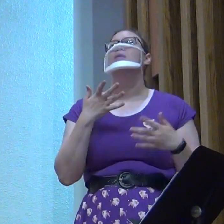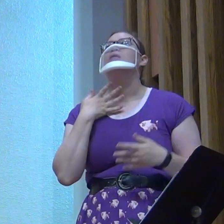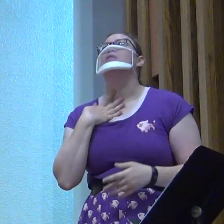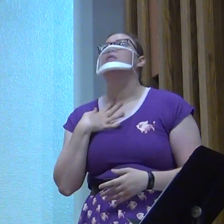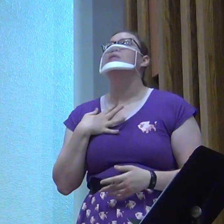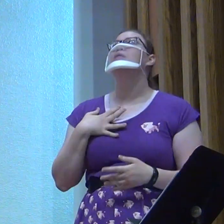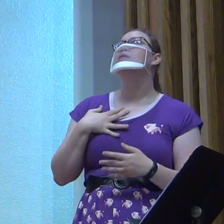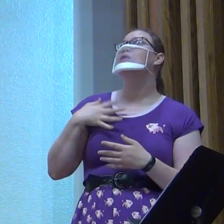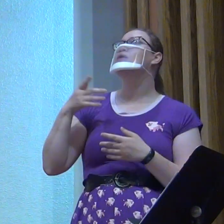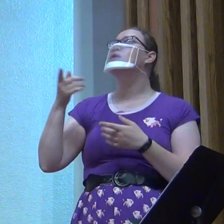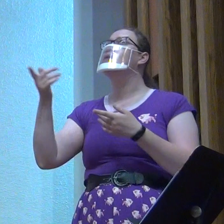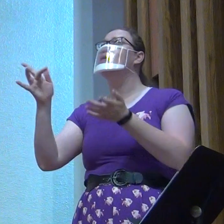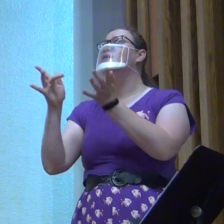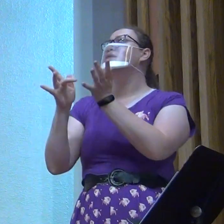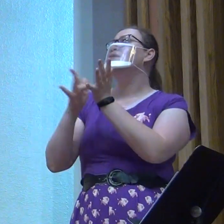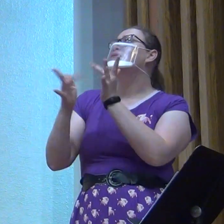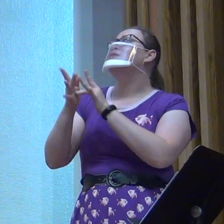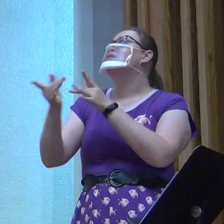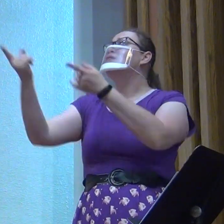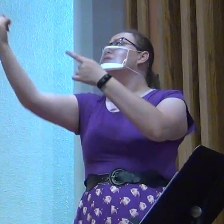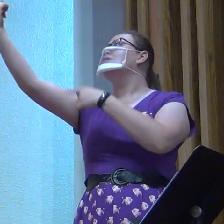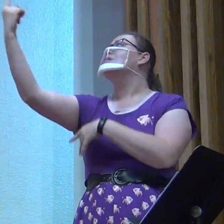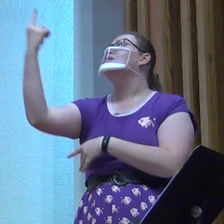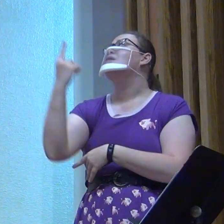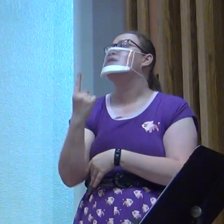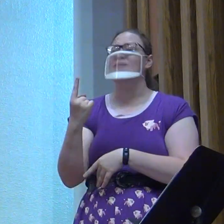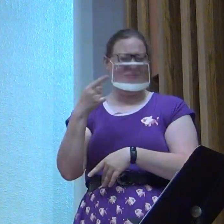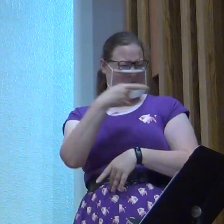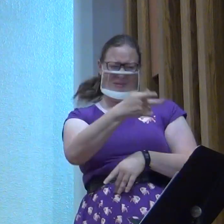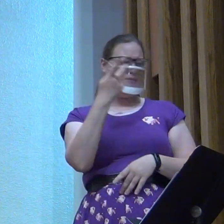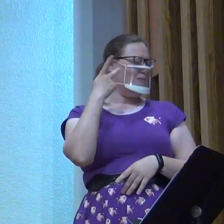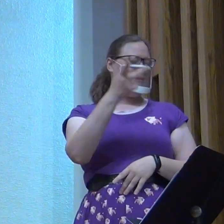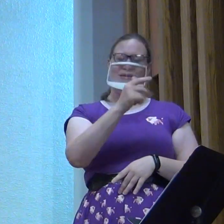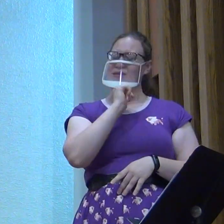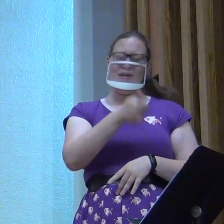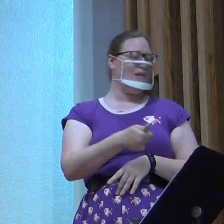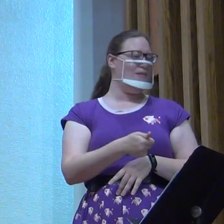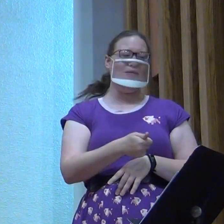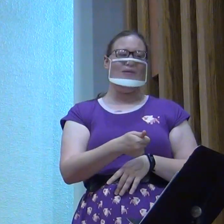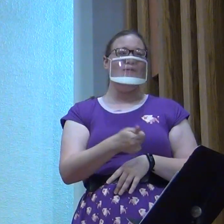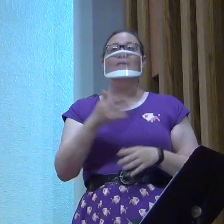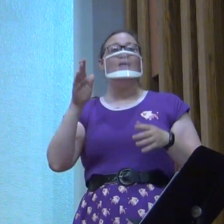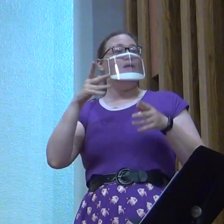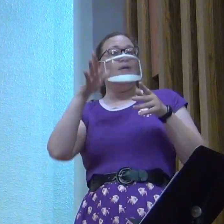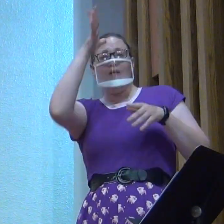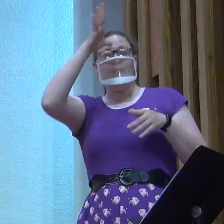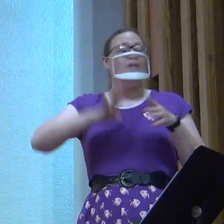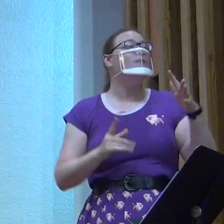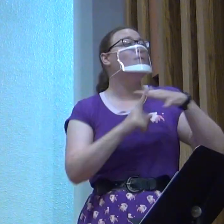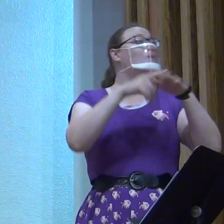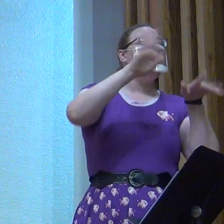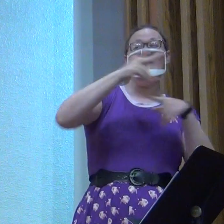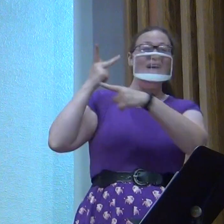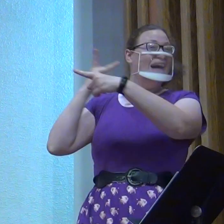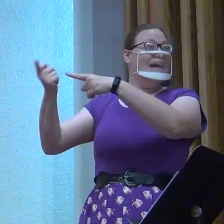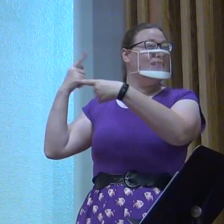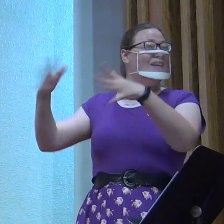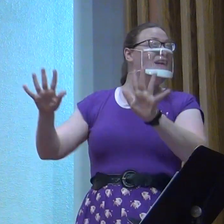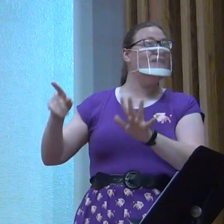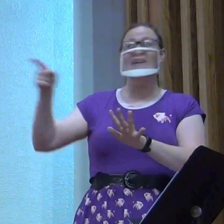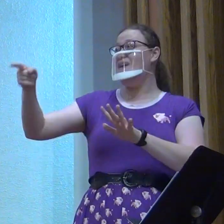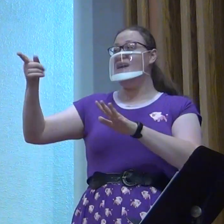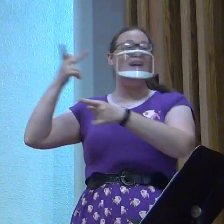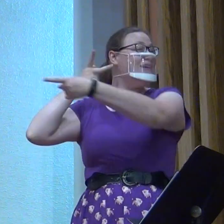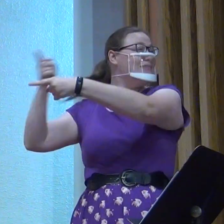the days of the Son of Man, but you will not see it. Men will tell you, 'There he is,' or